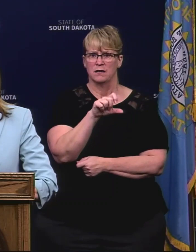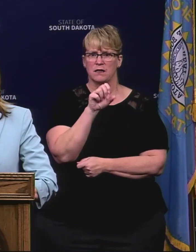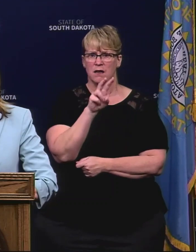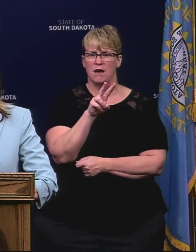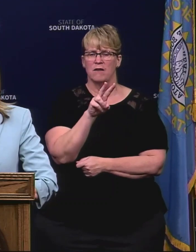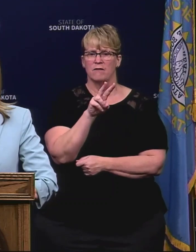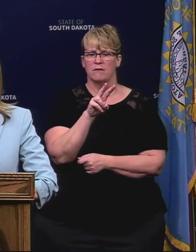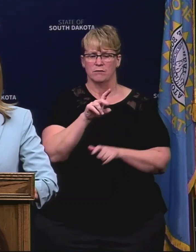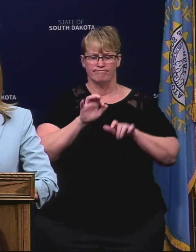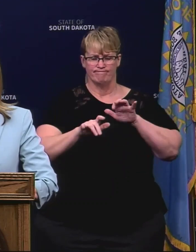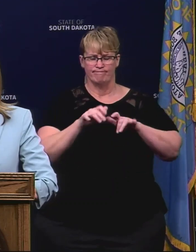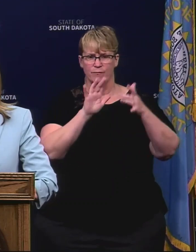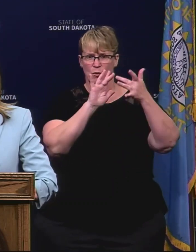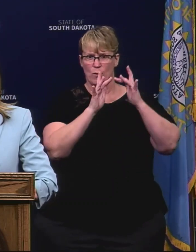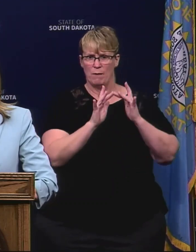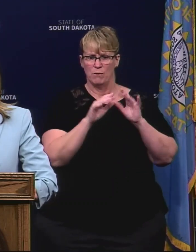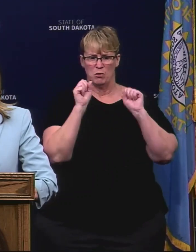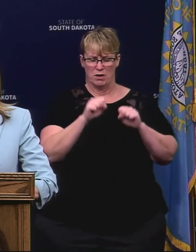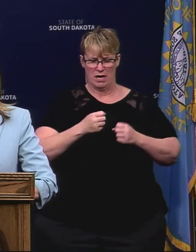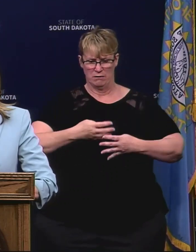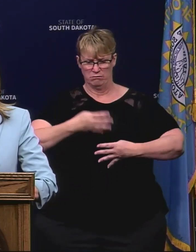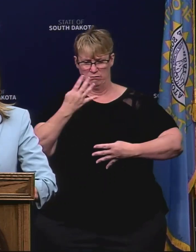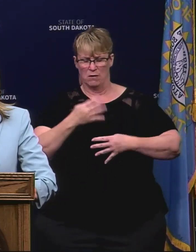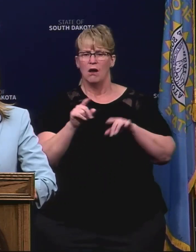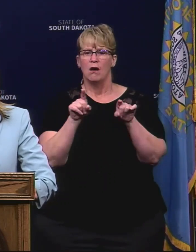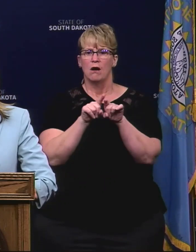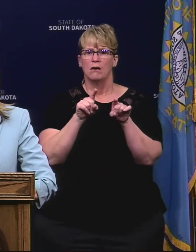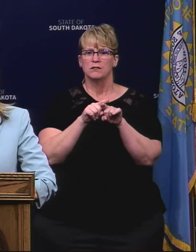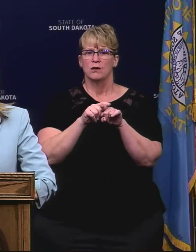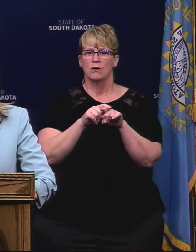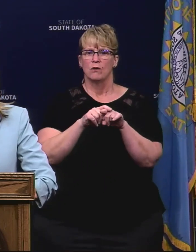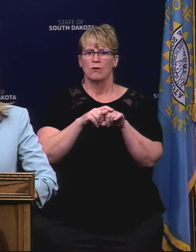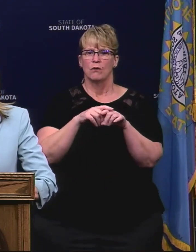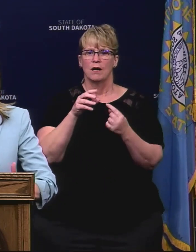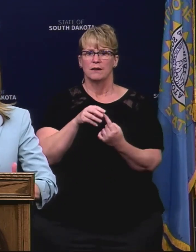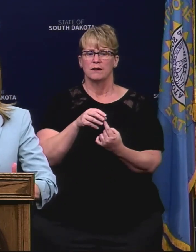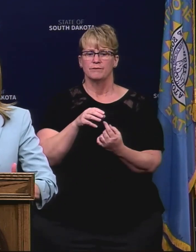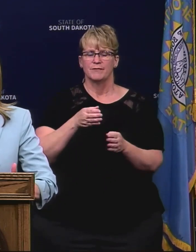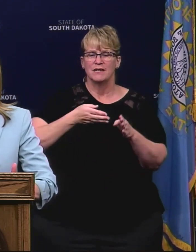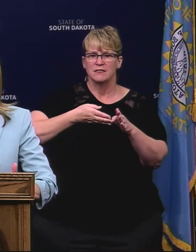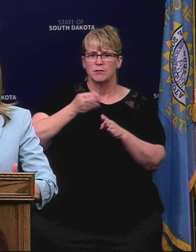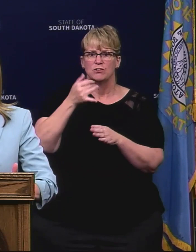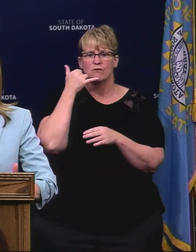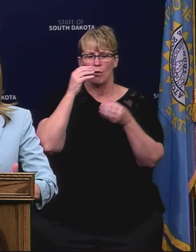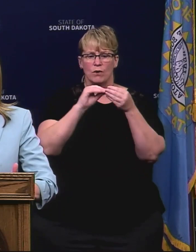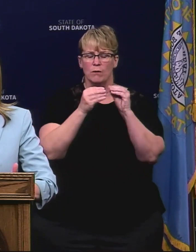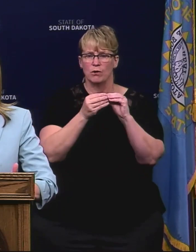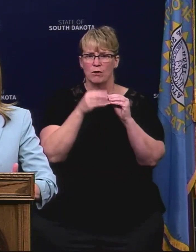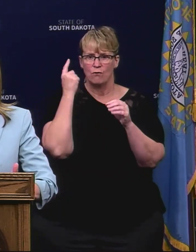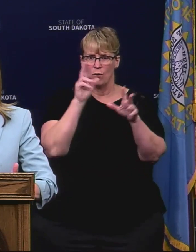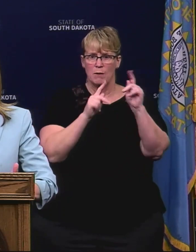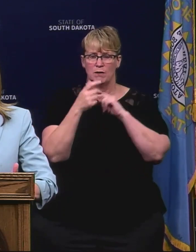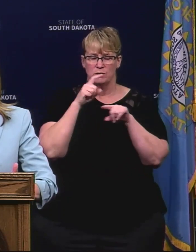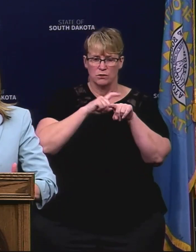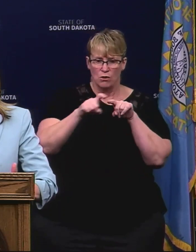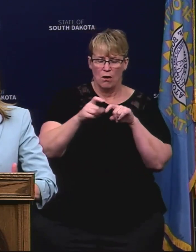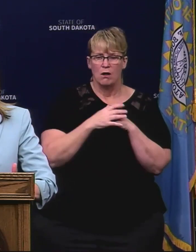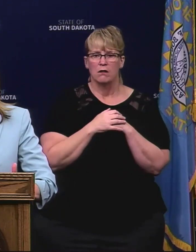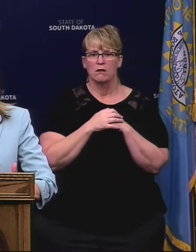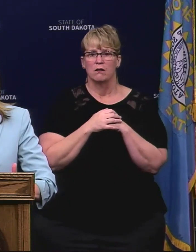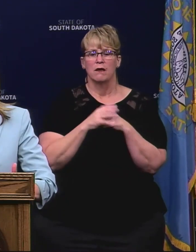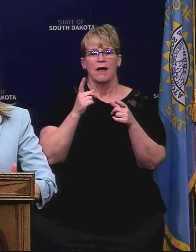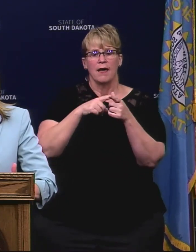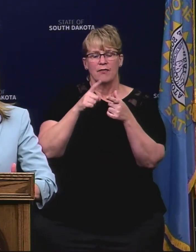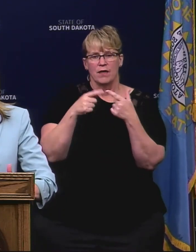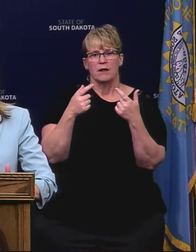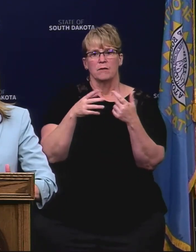covid.sd.gov website, and there's a phone number for folks to call. The process is then, once you do that, you'll be kind of vetted